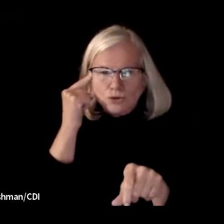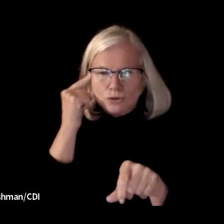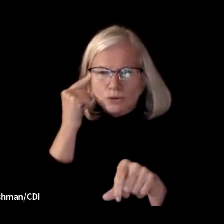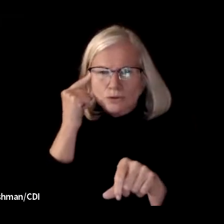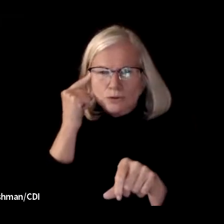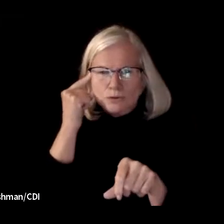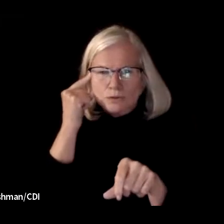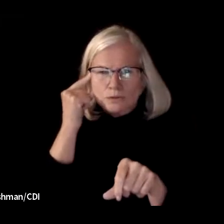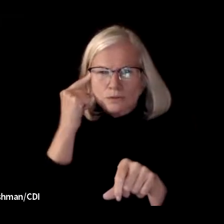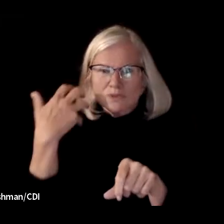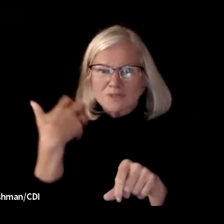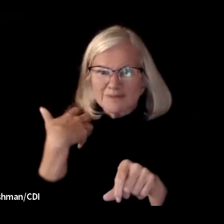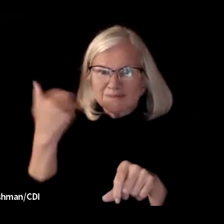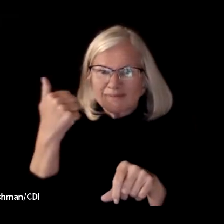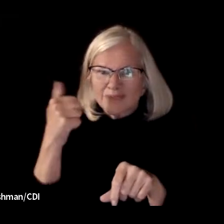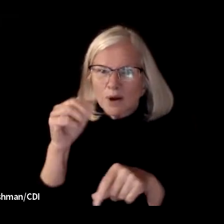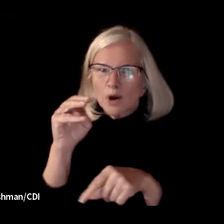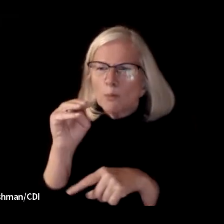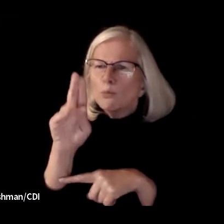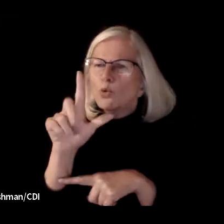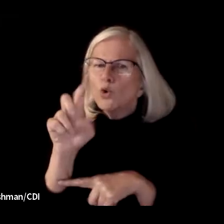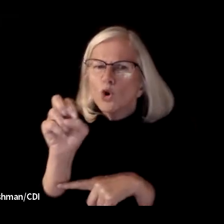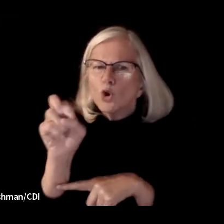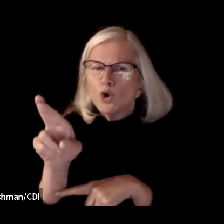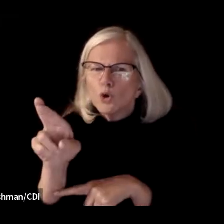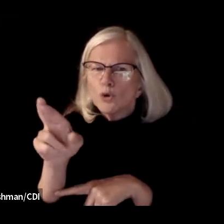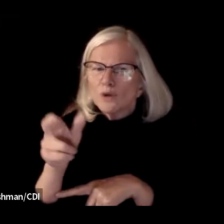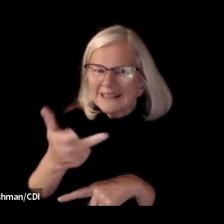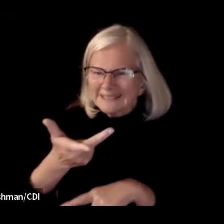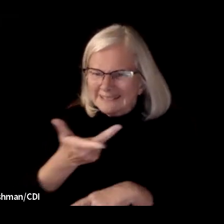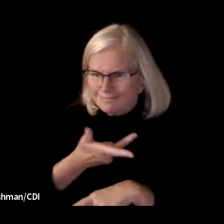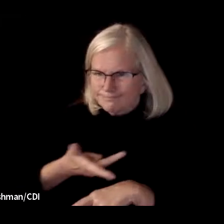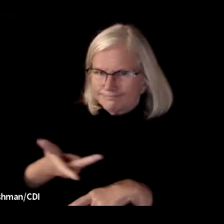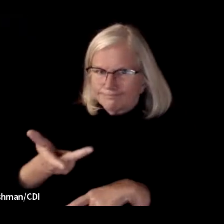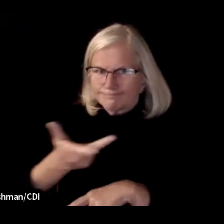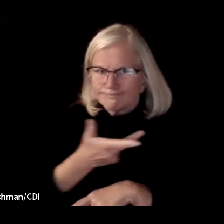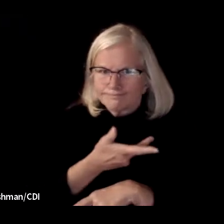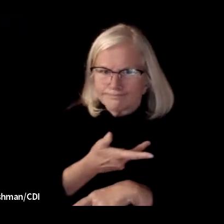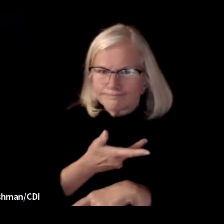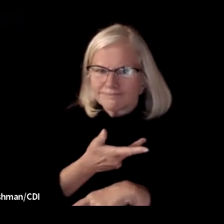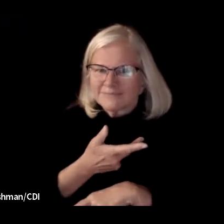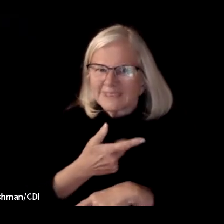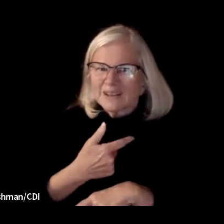probably know, visiting Carver Elementary School,